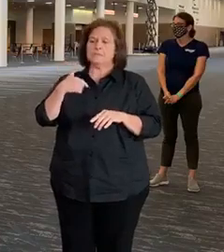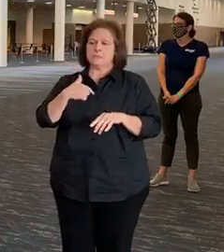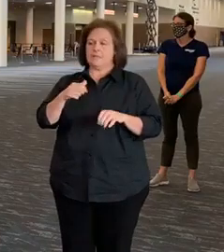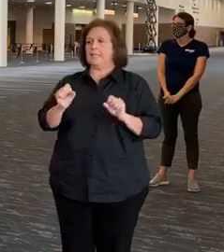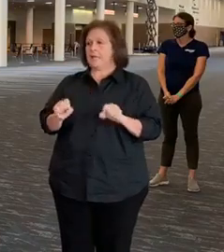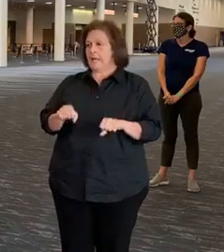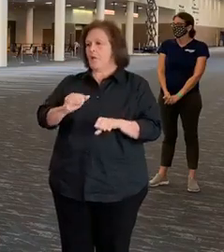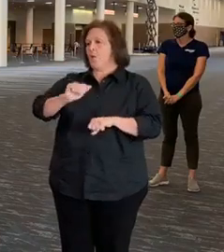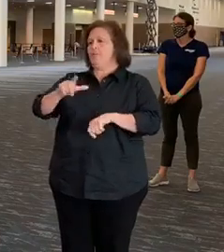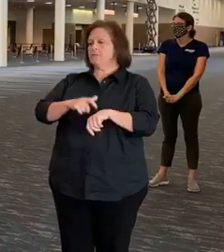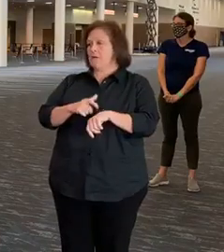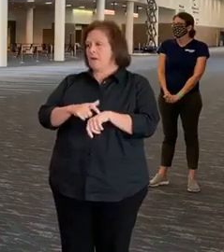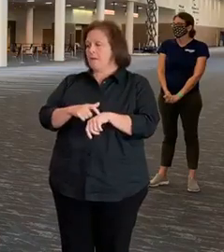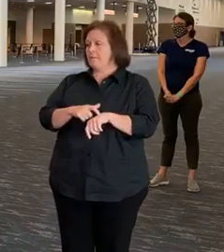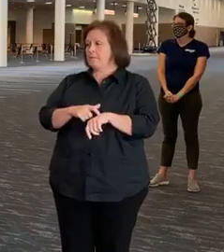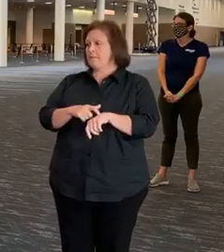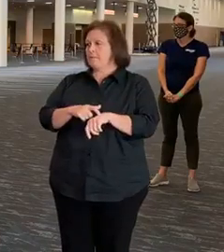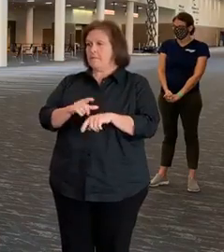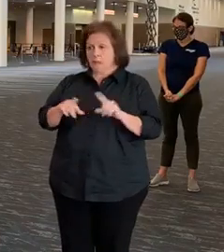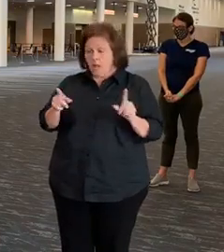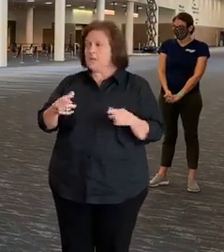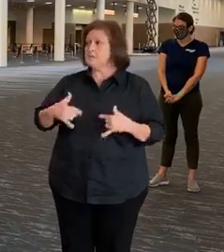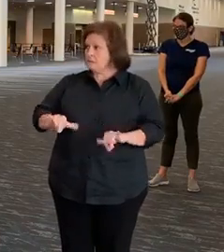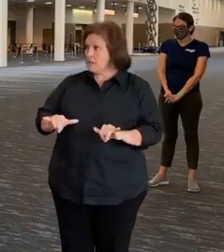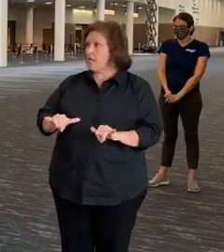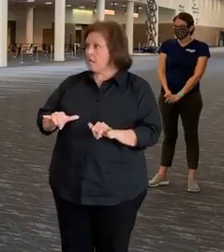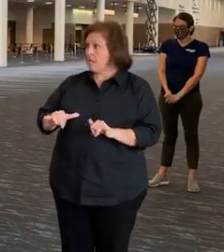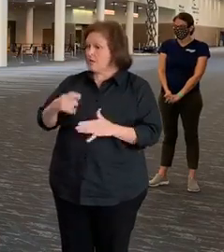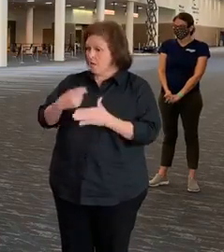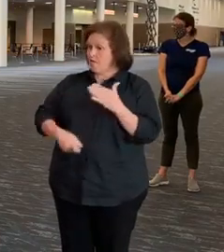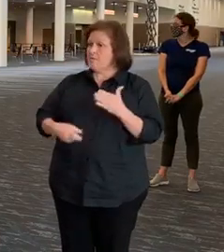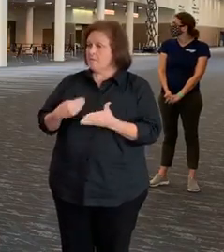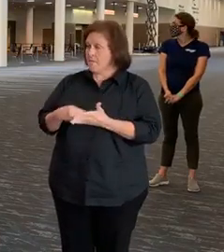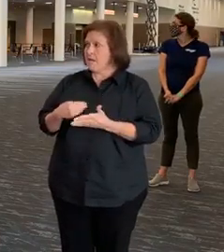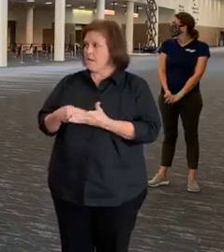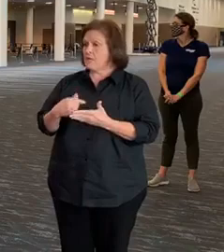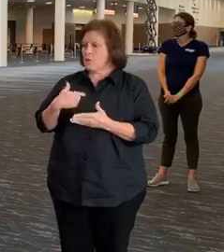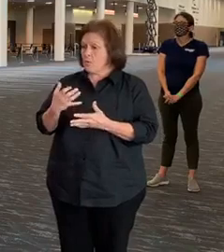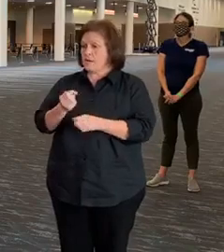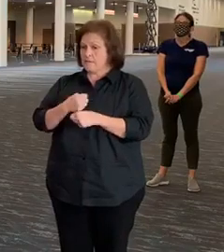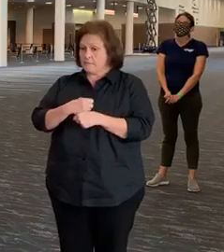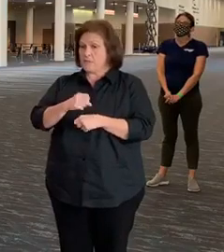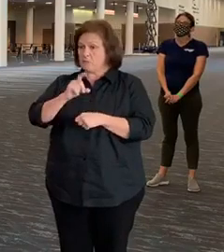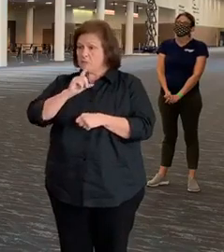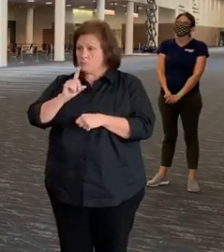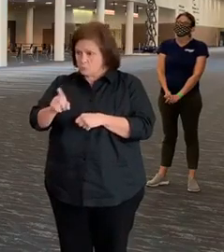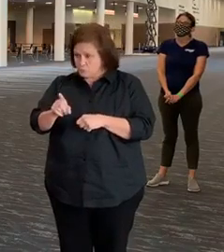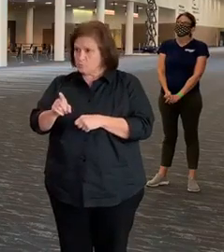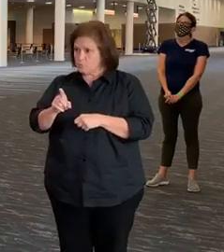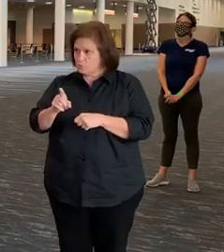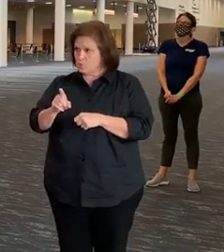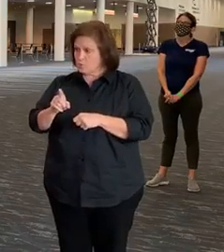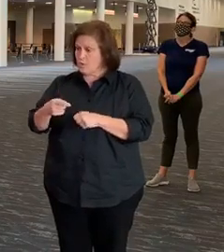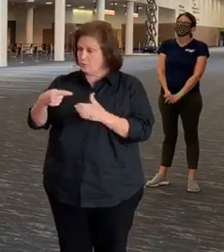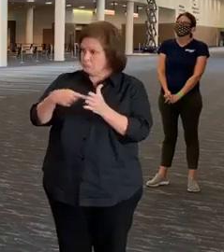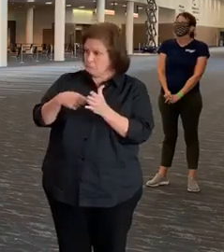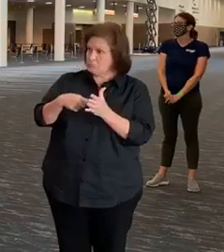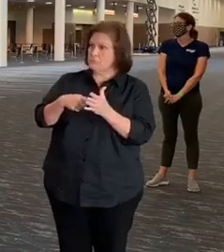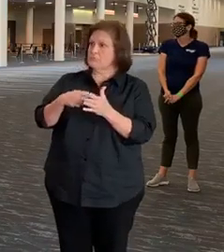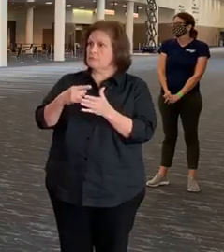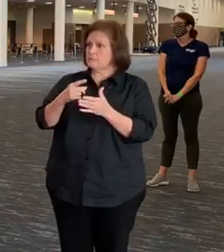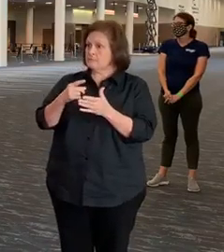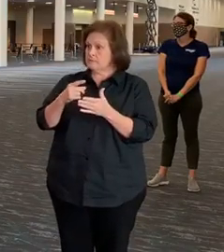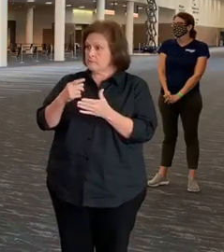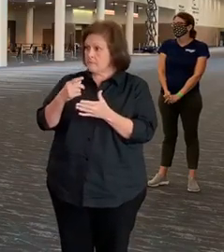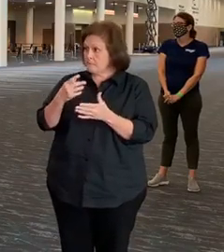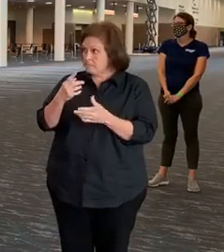all the time. But at the end of the day, it does cost, and we want to make sure that we're whole in not only responding, but